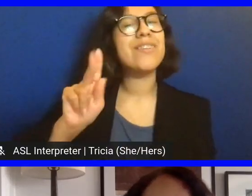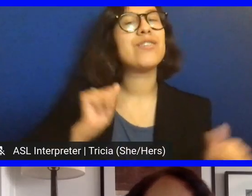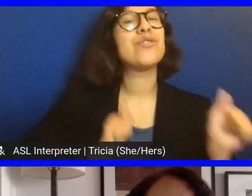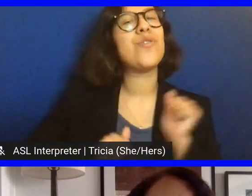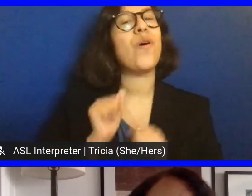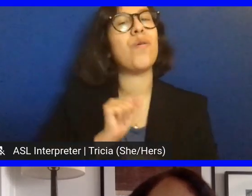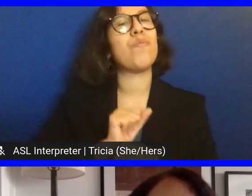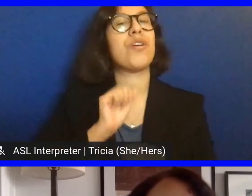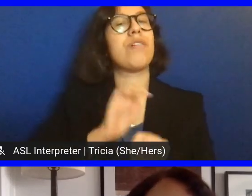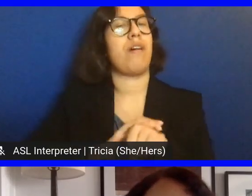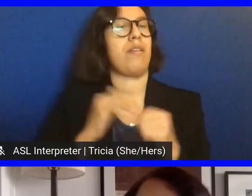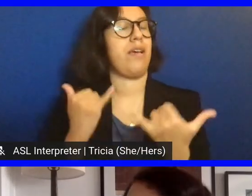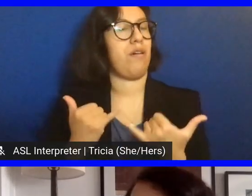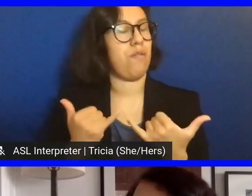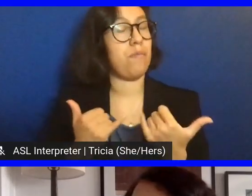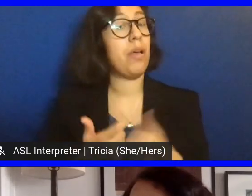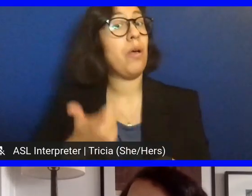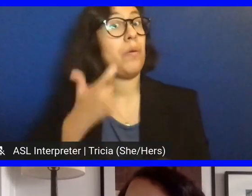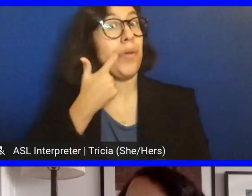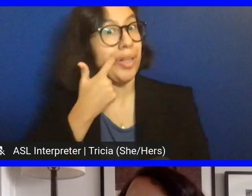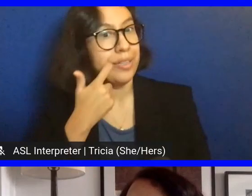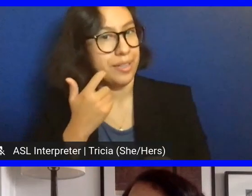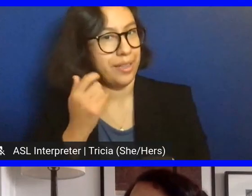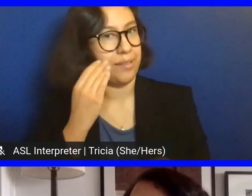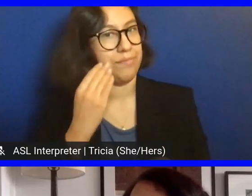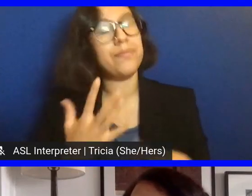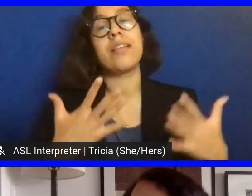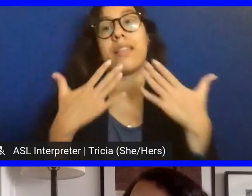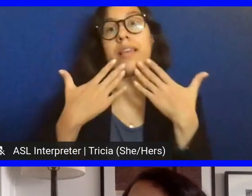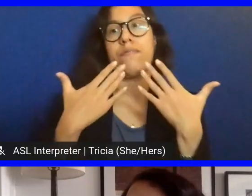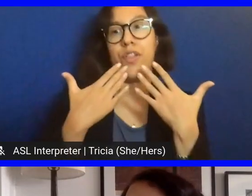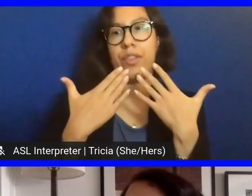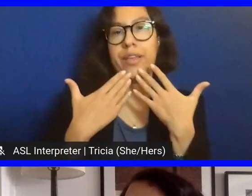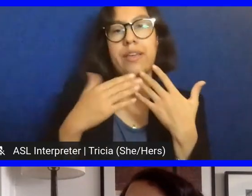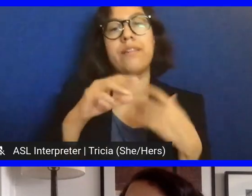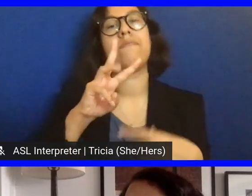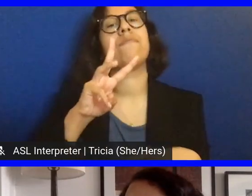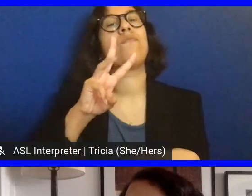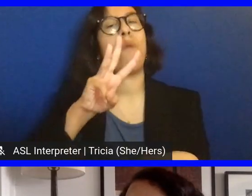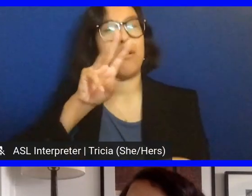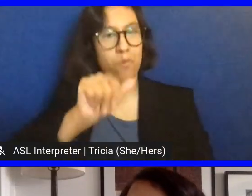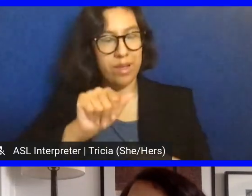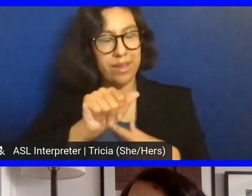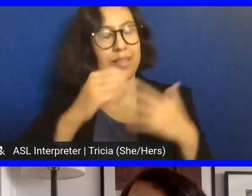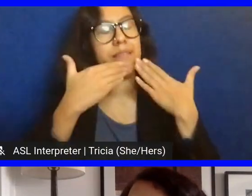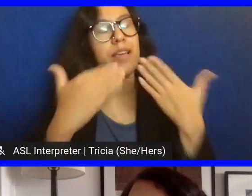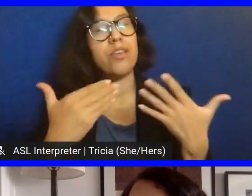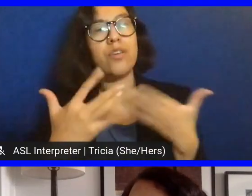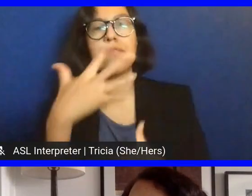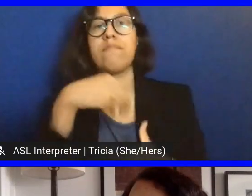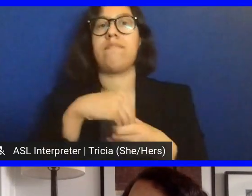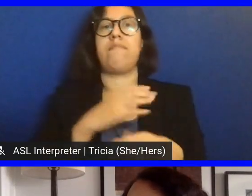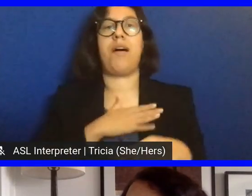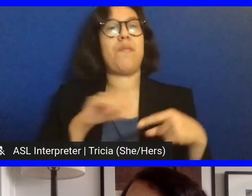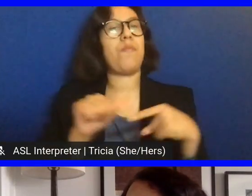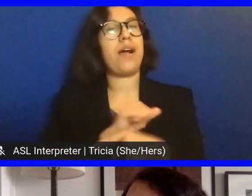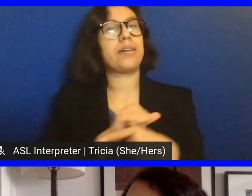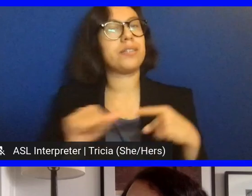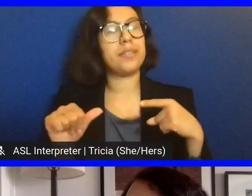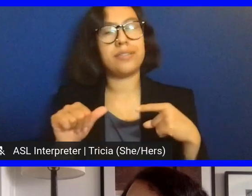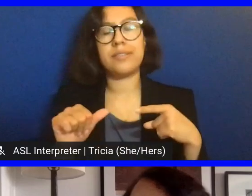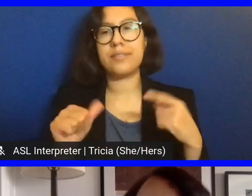now. But I've recently, very thankfully to the Wide Awakes, entering a new part of my practice that